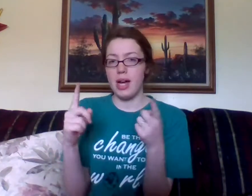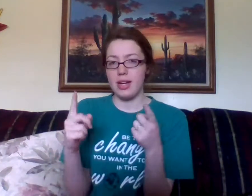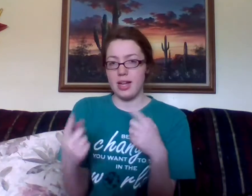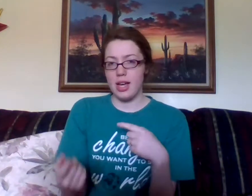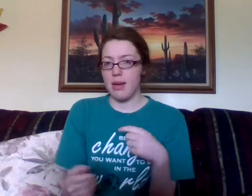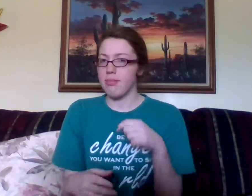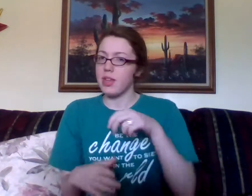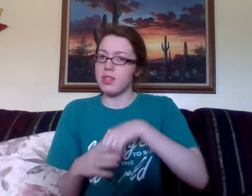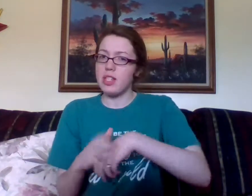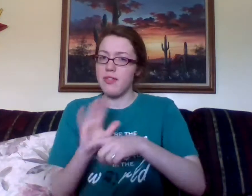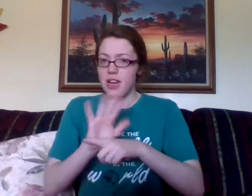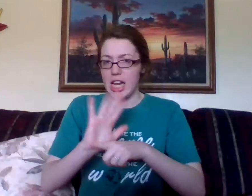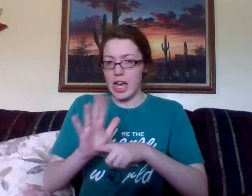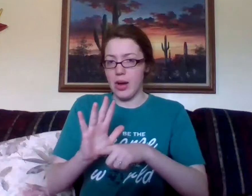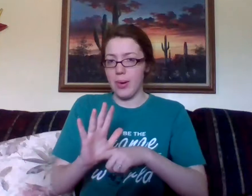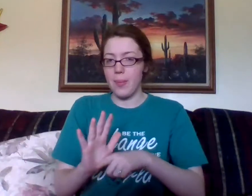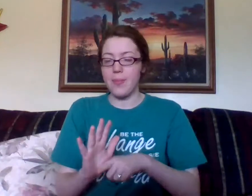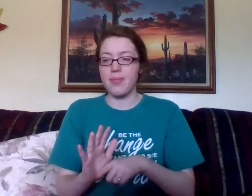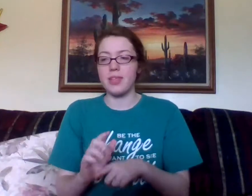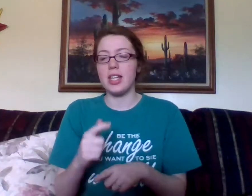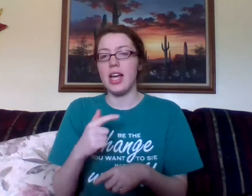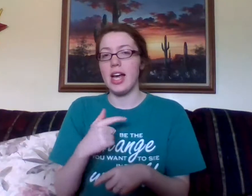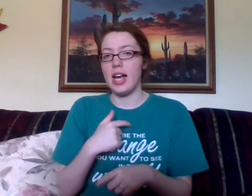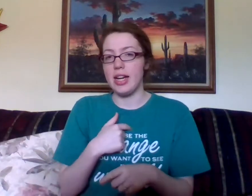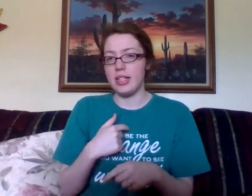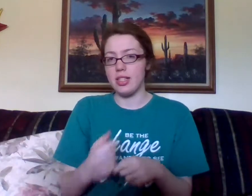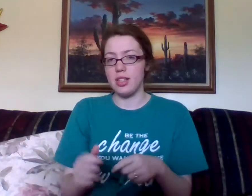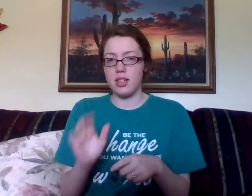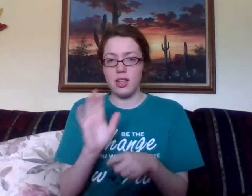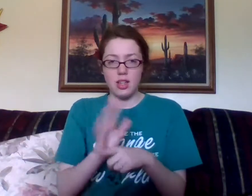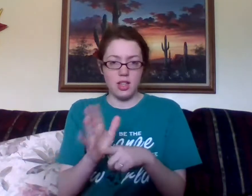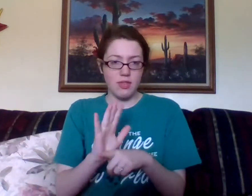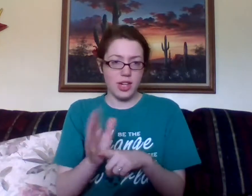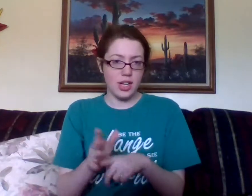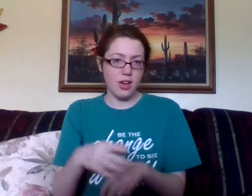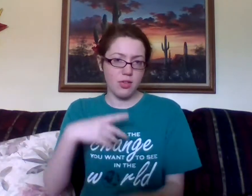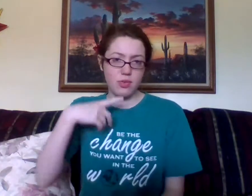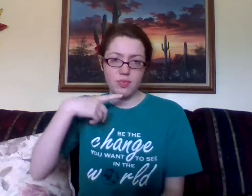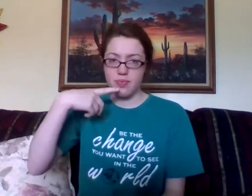But it was in a video, and video